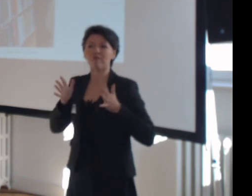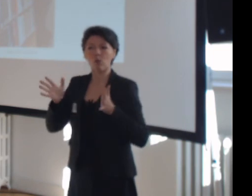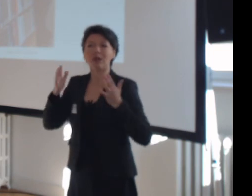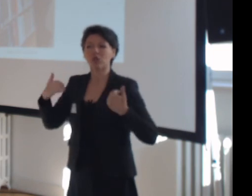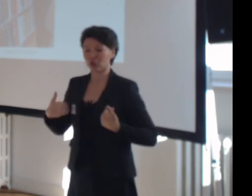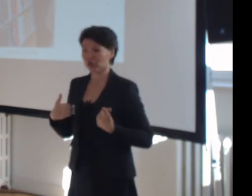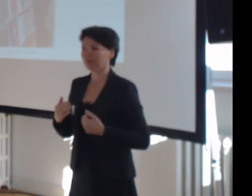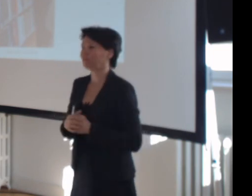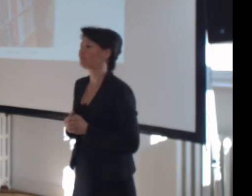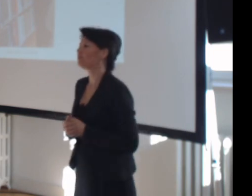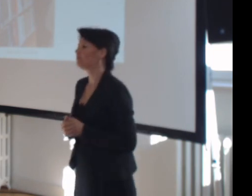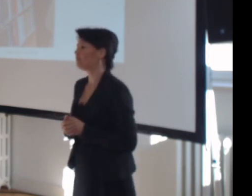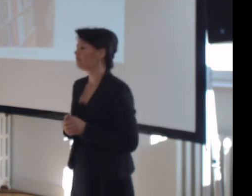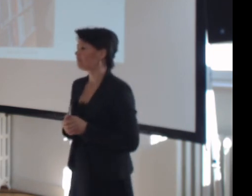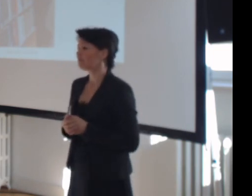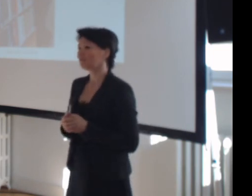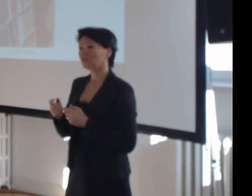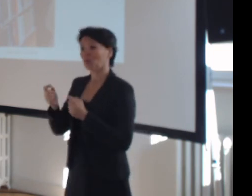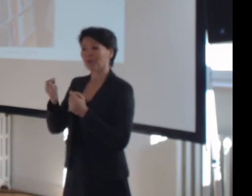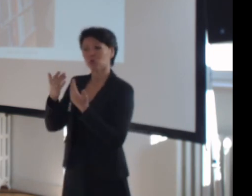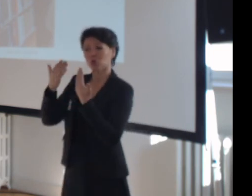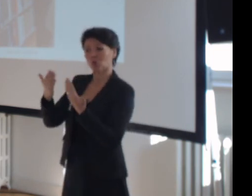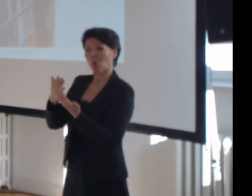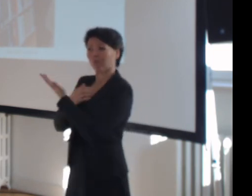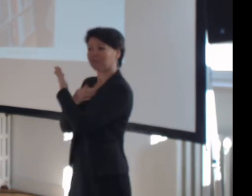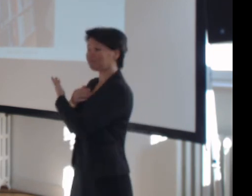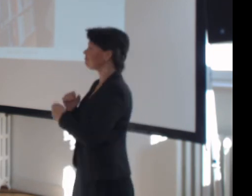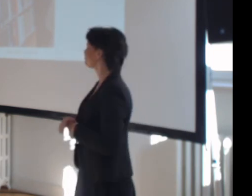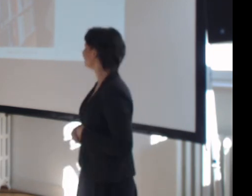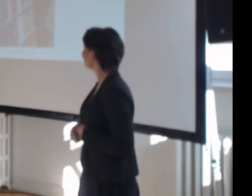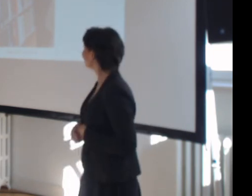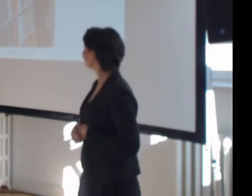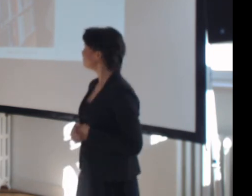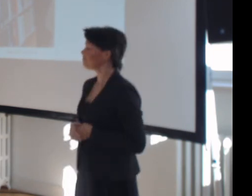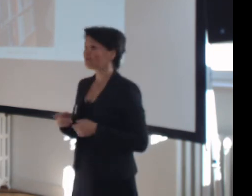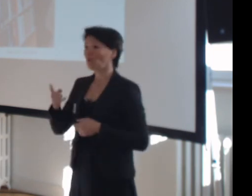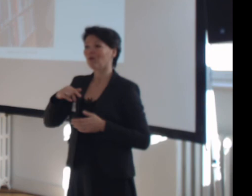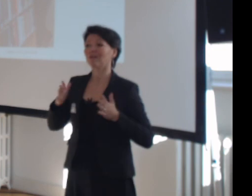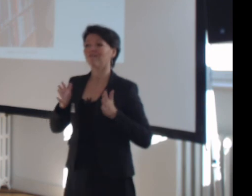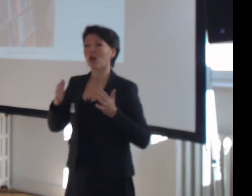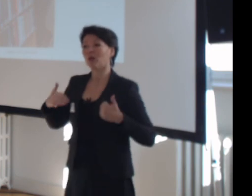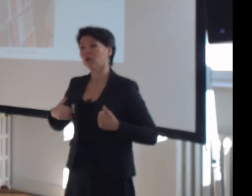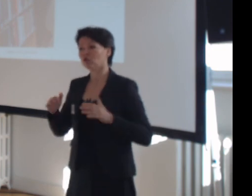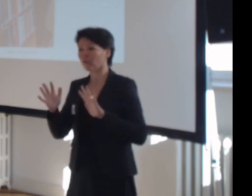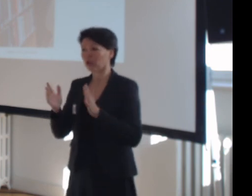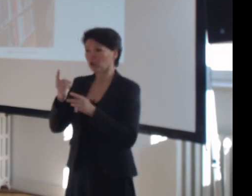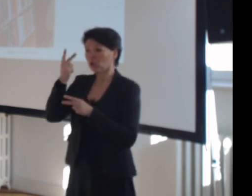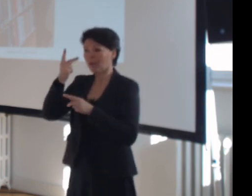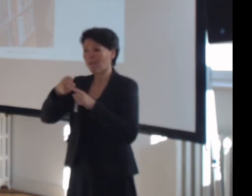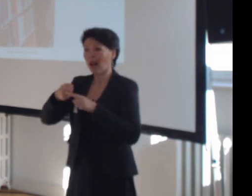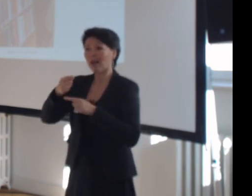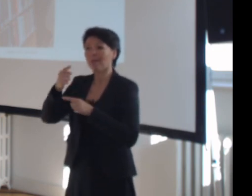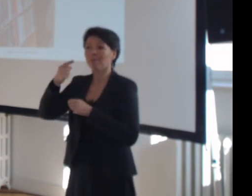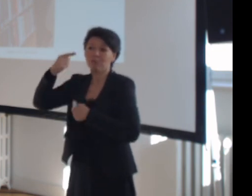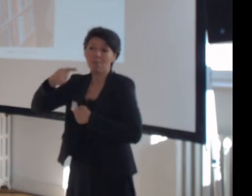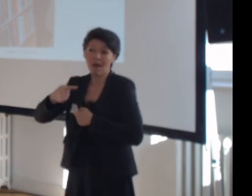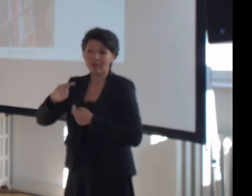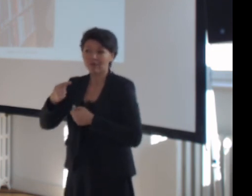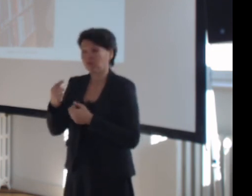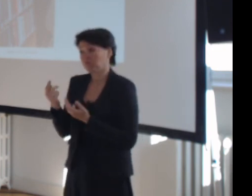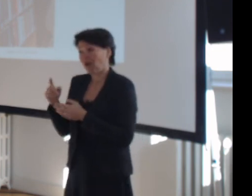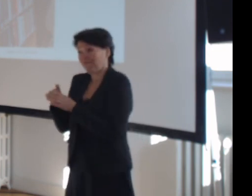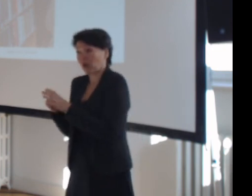And this can look something like this. So our volunteers, on average twice per month, according to their own free time